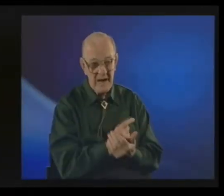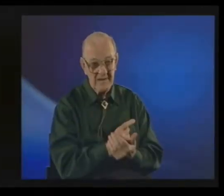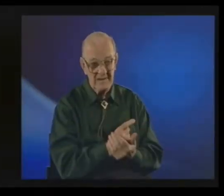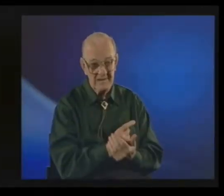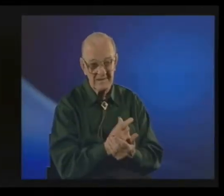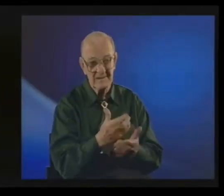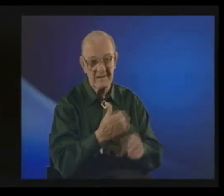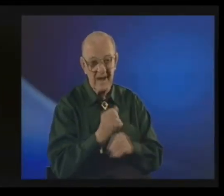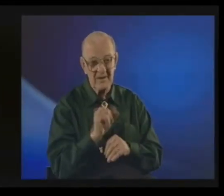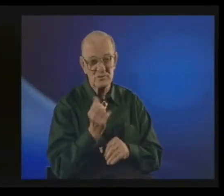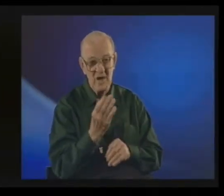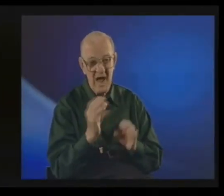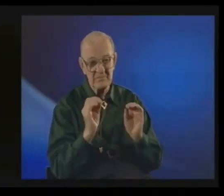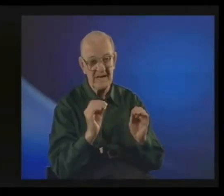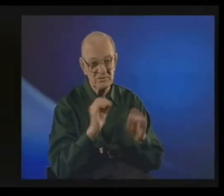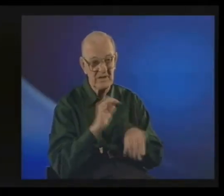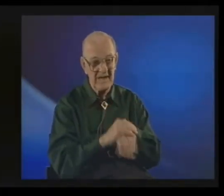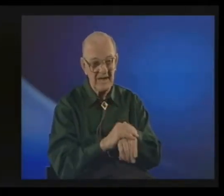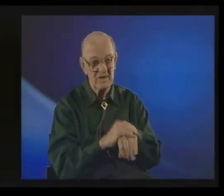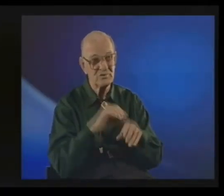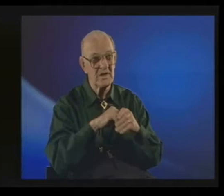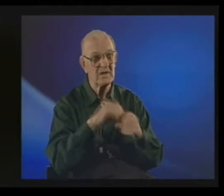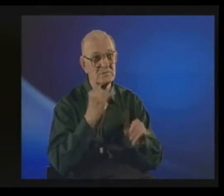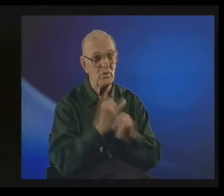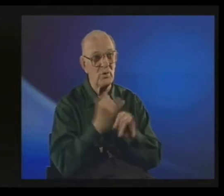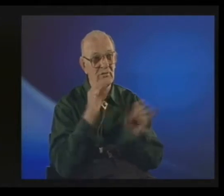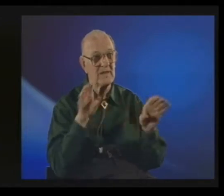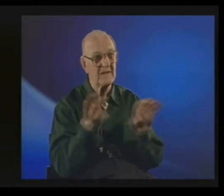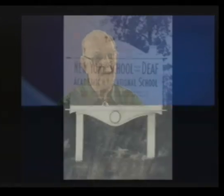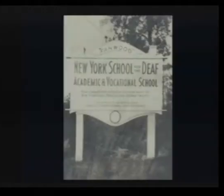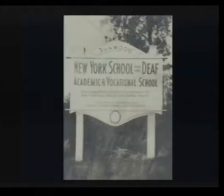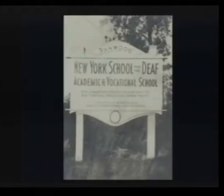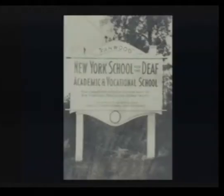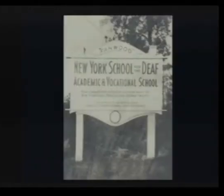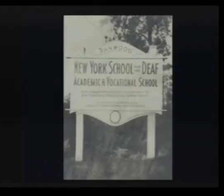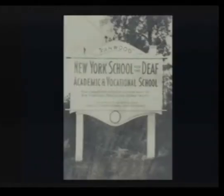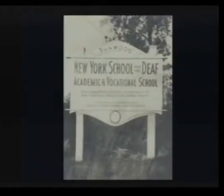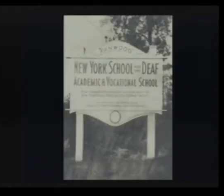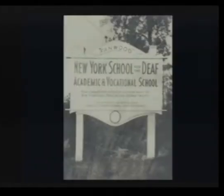graduated, got a job teaching English in school for the deaf of Fanwood.